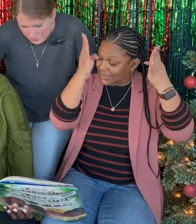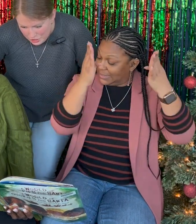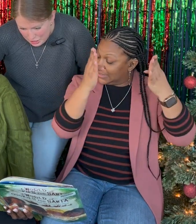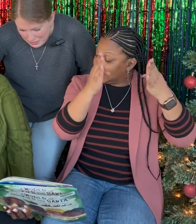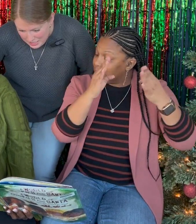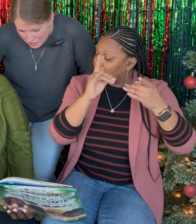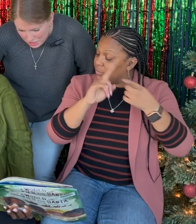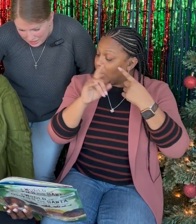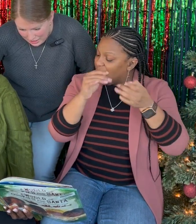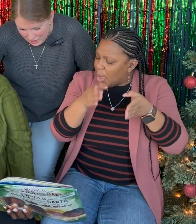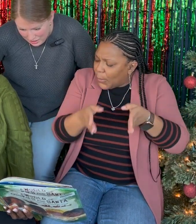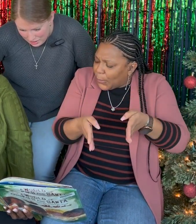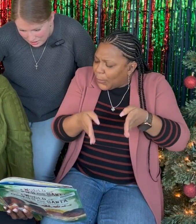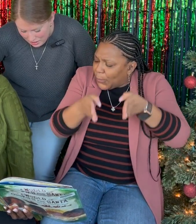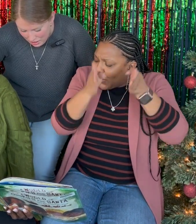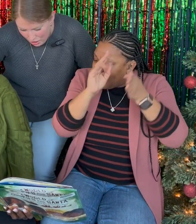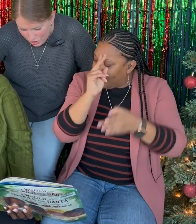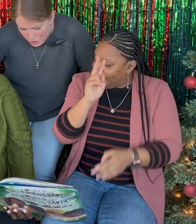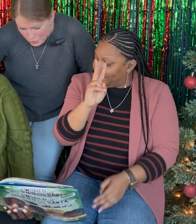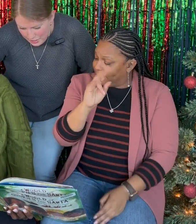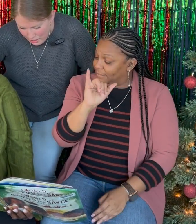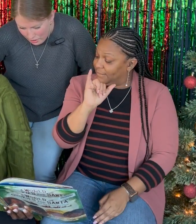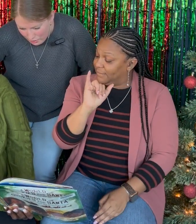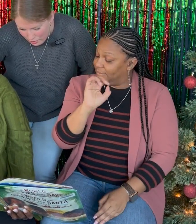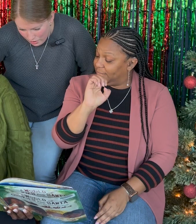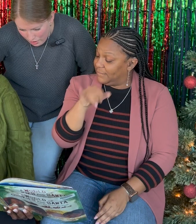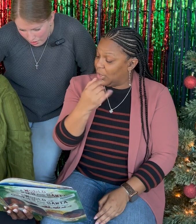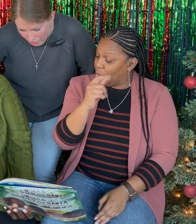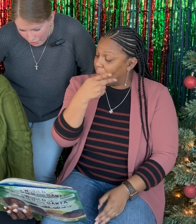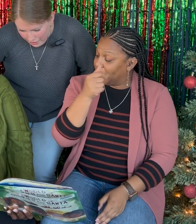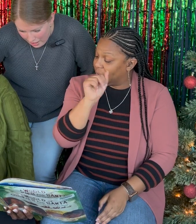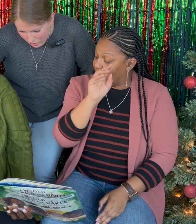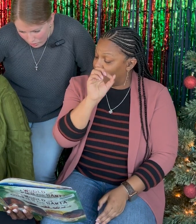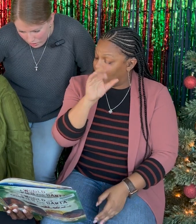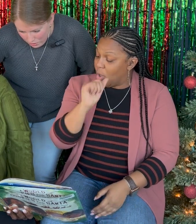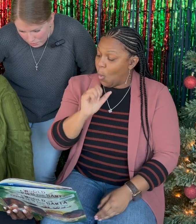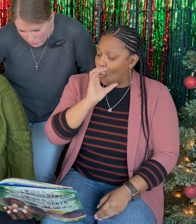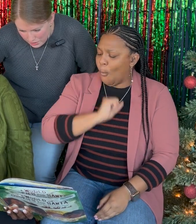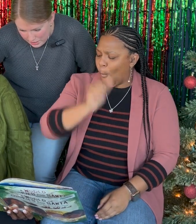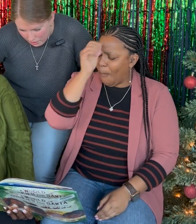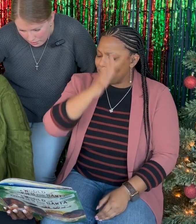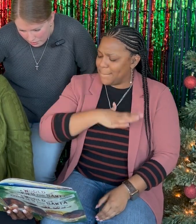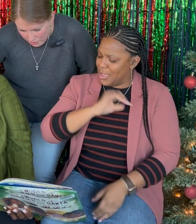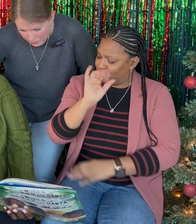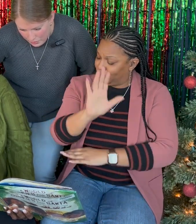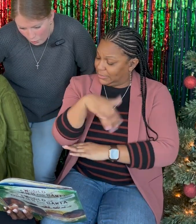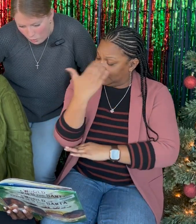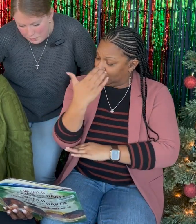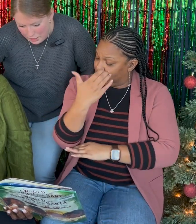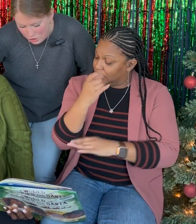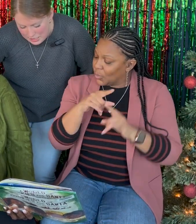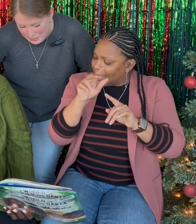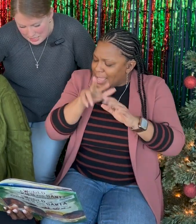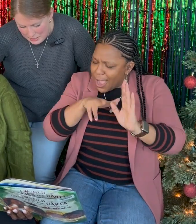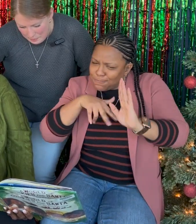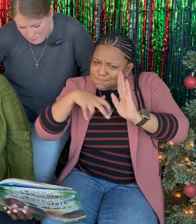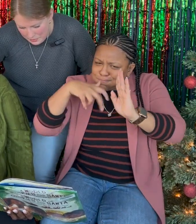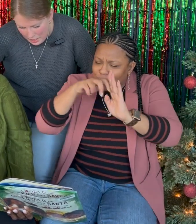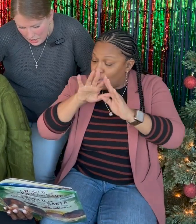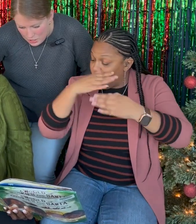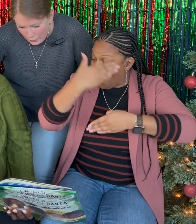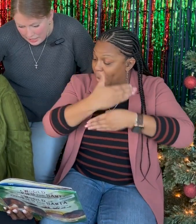Chimneys in Chile are too narrow for Viego Puskero, the old man